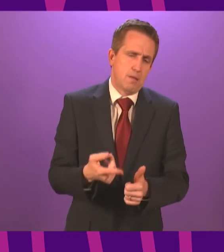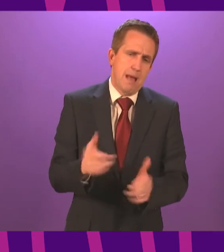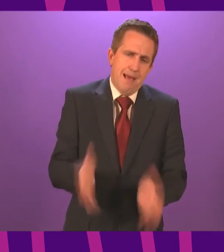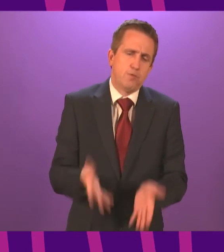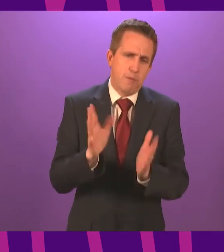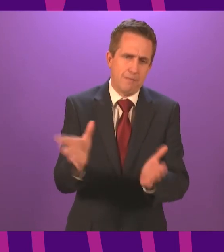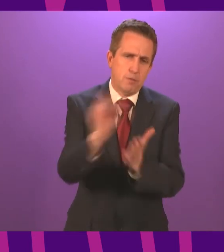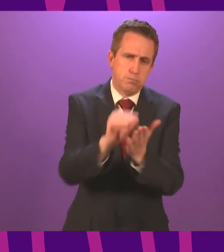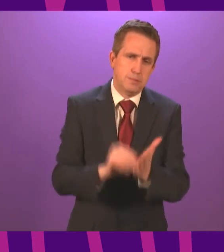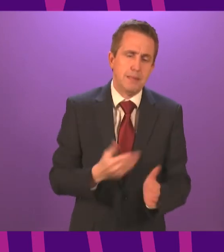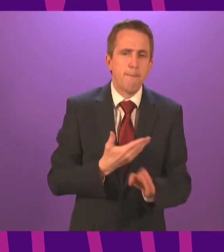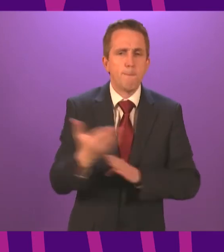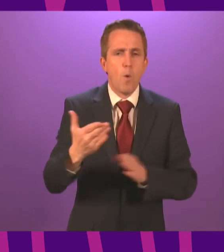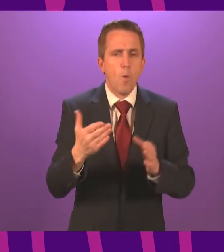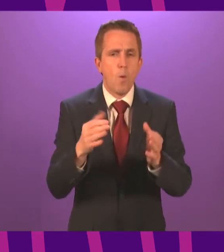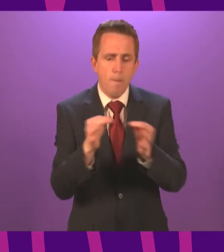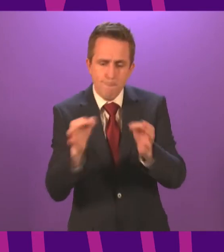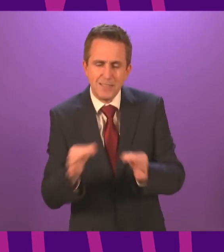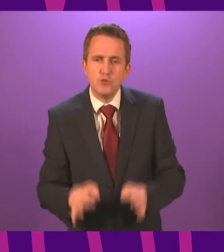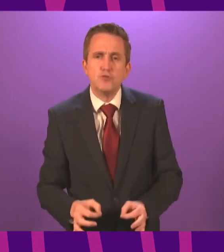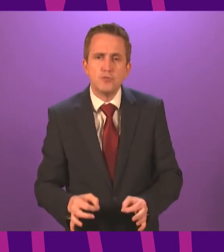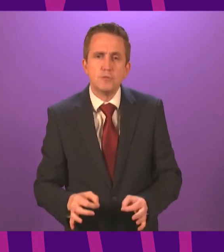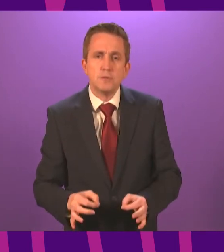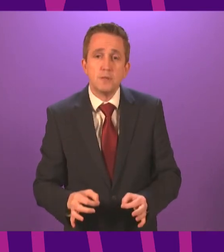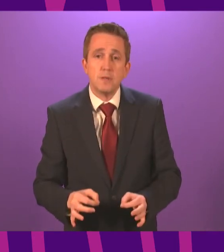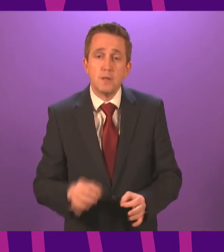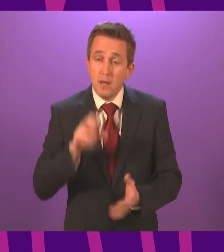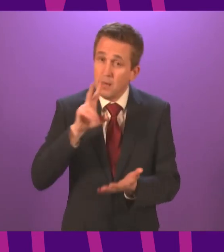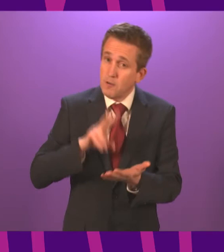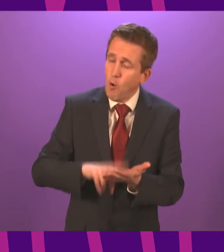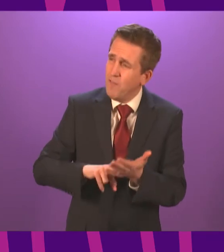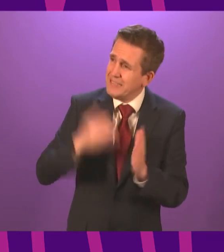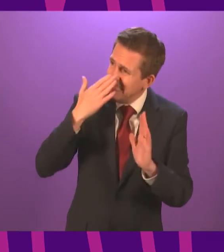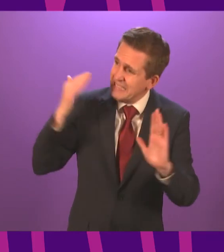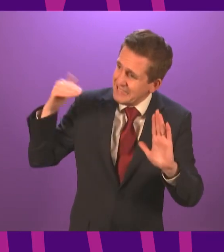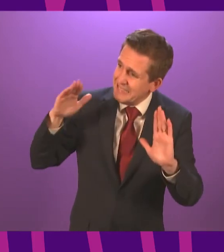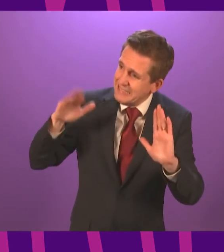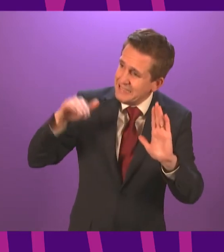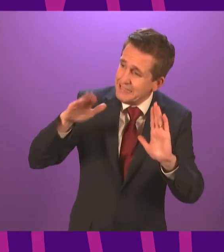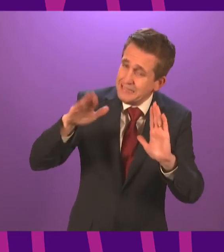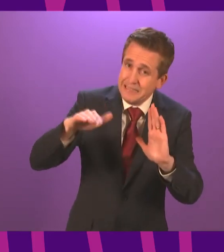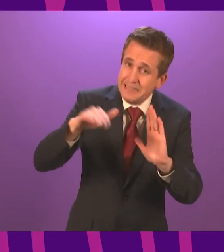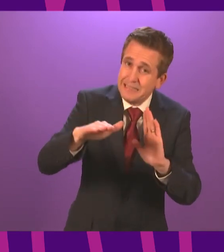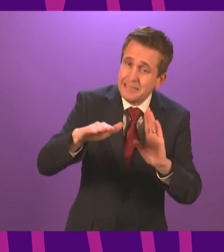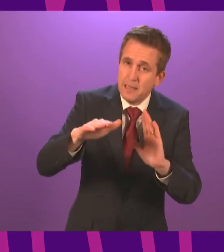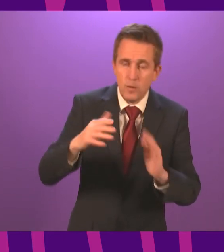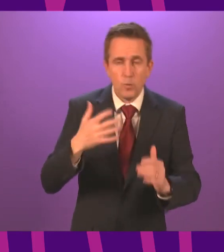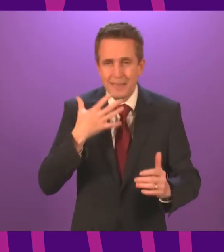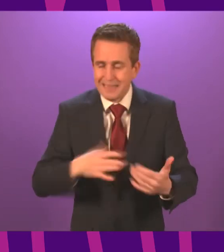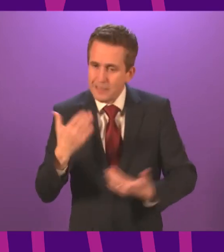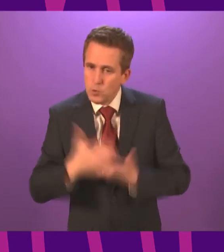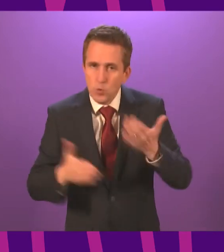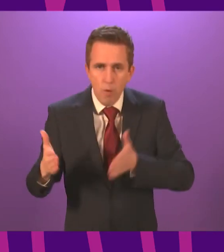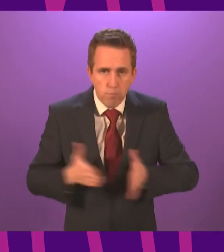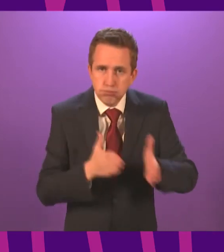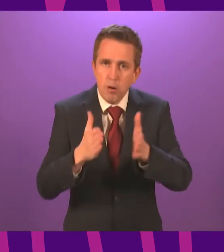spread of the virus. The virus has been incredibly stubborn, as it's clear we need a new approach to combating it if we